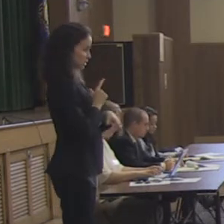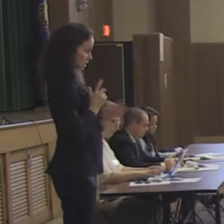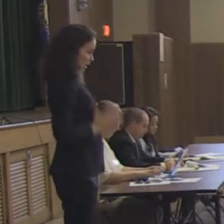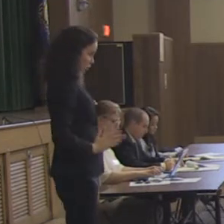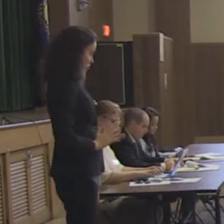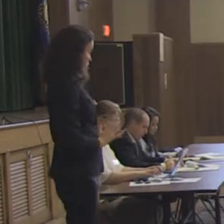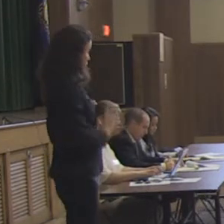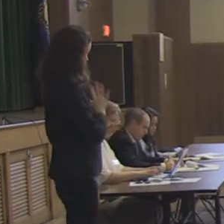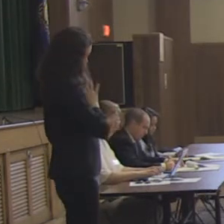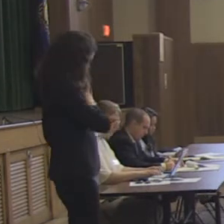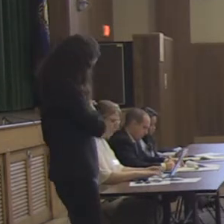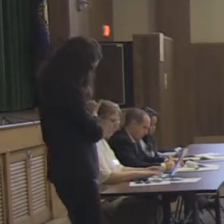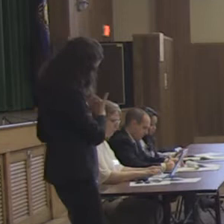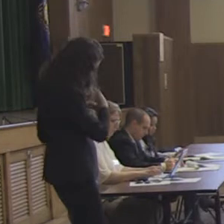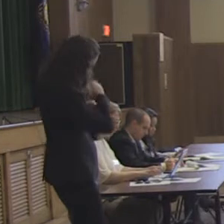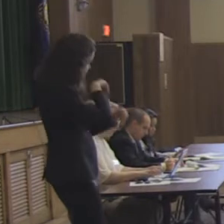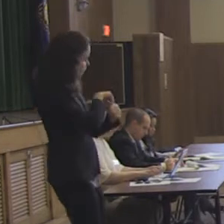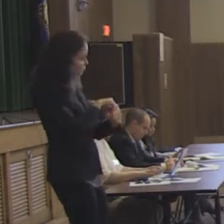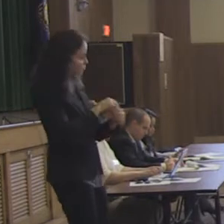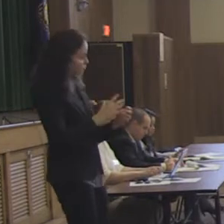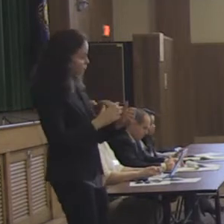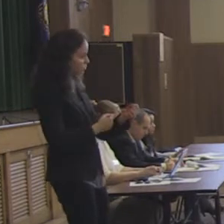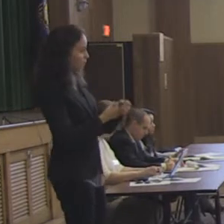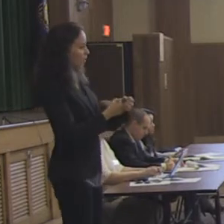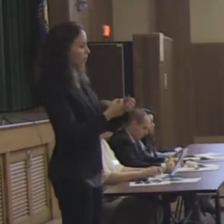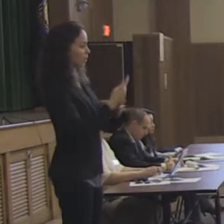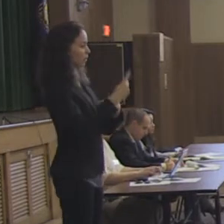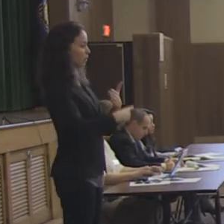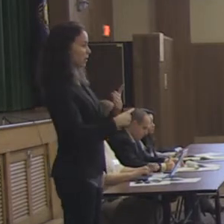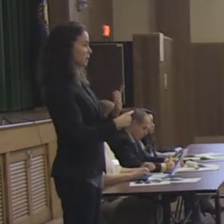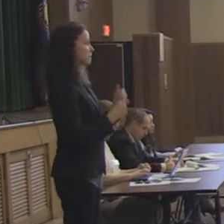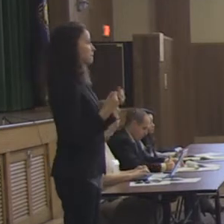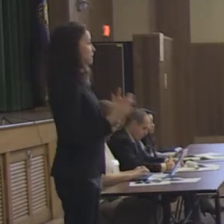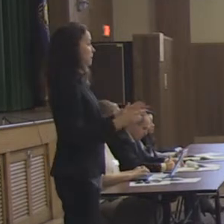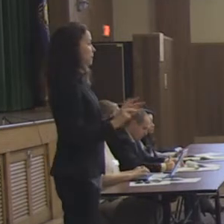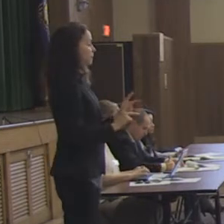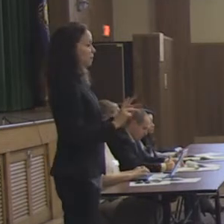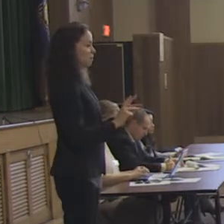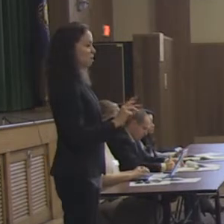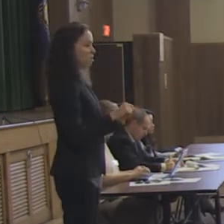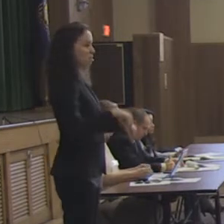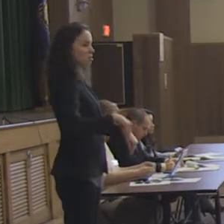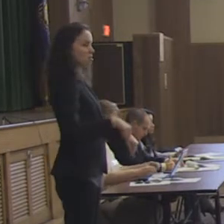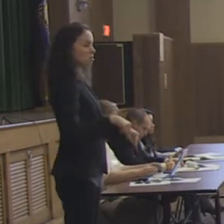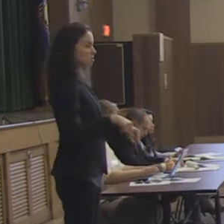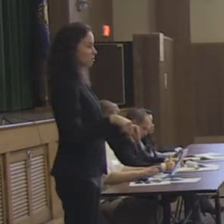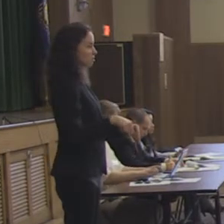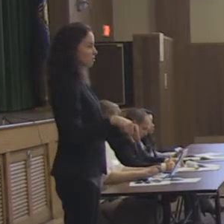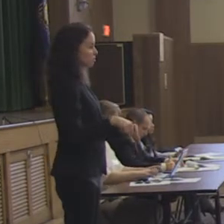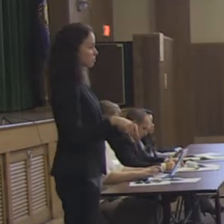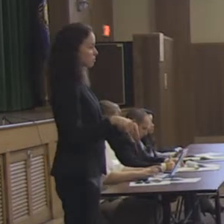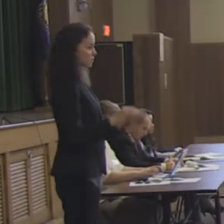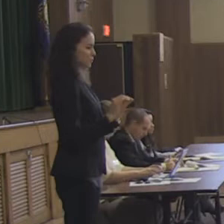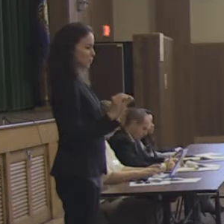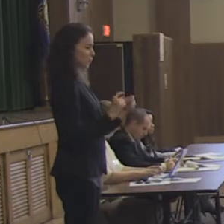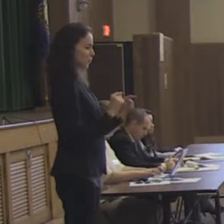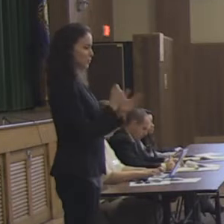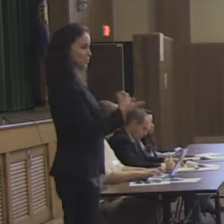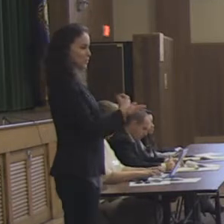program, because you're also going to have a lot of people out here without the